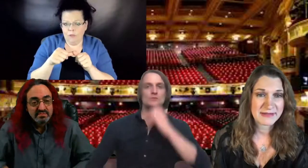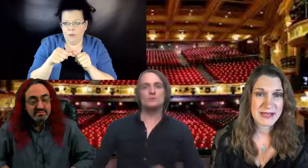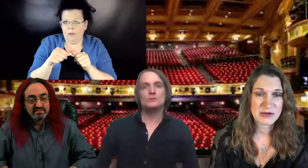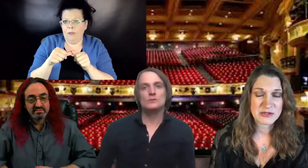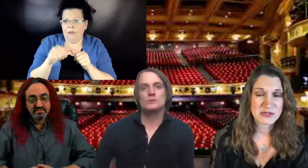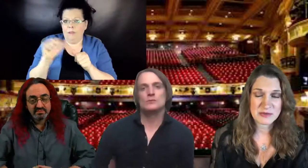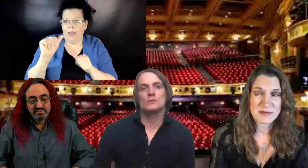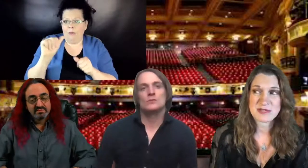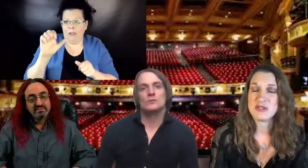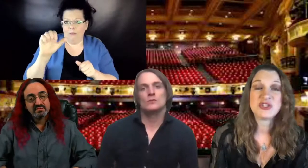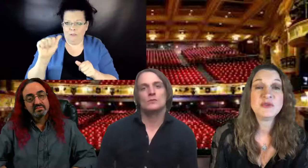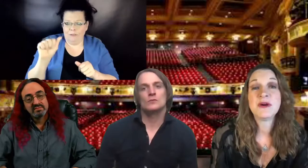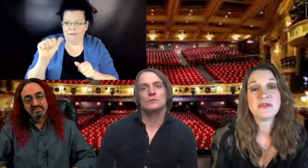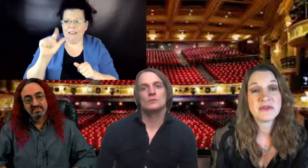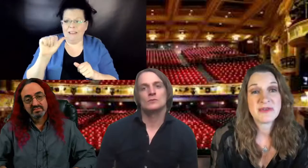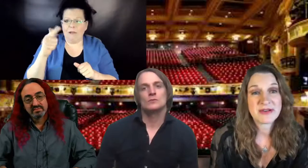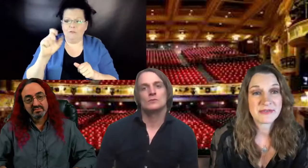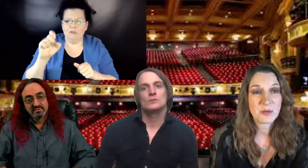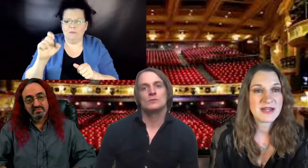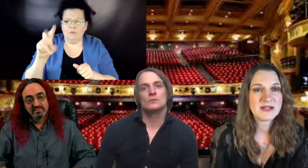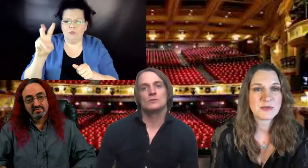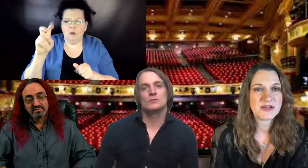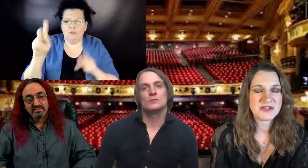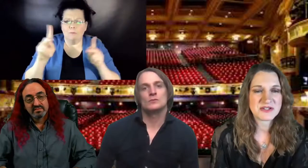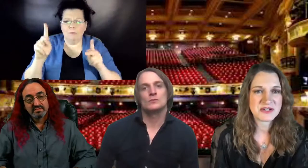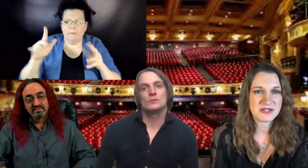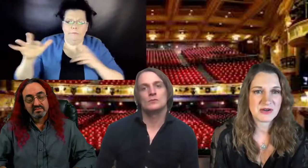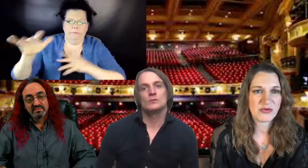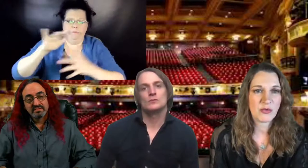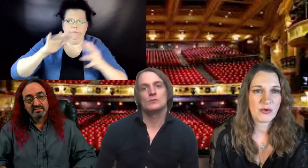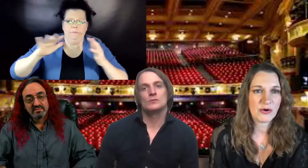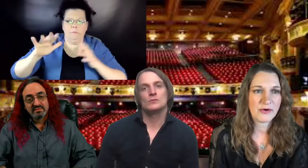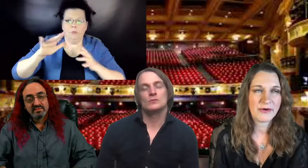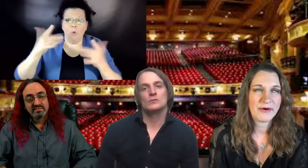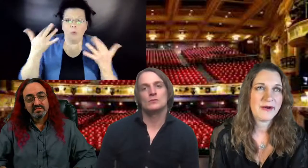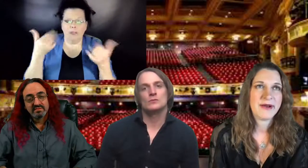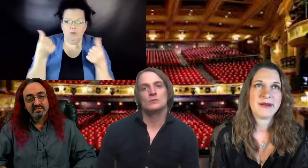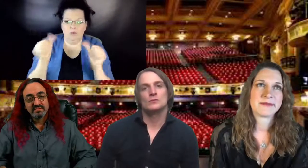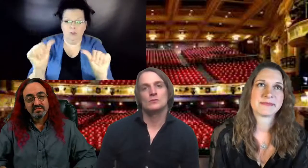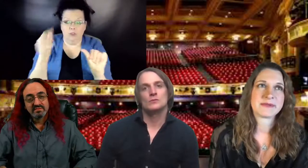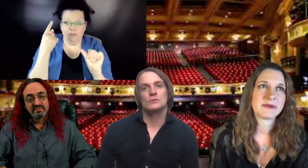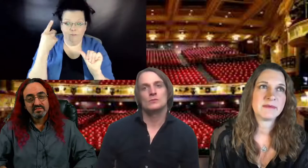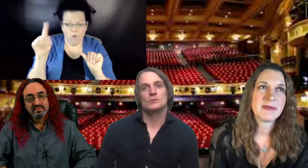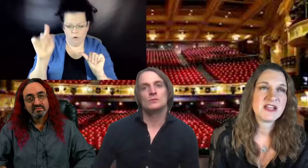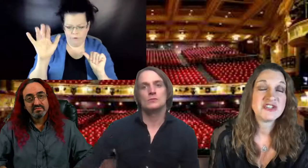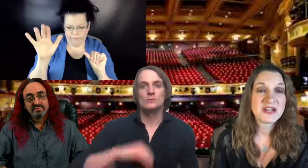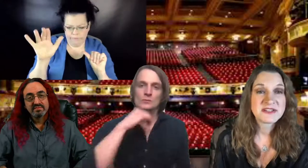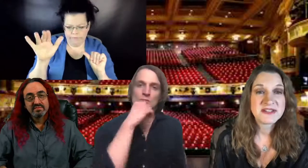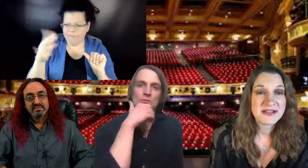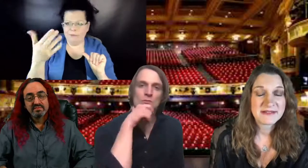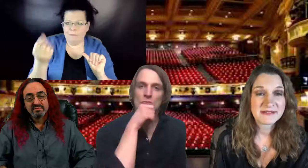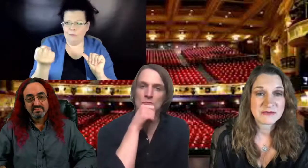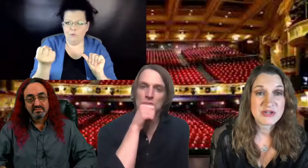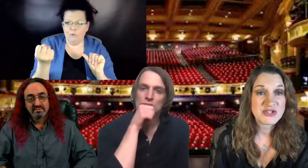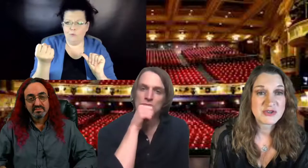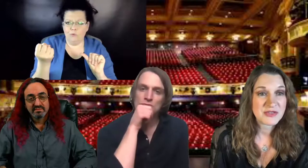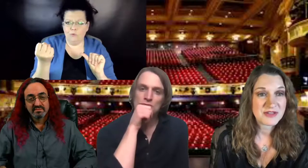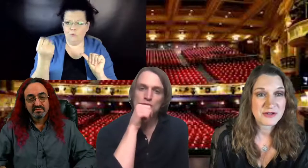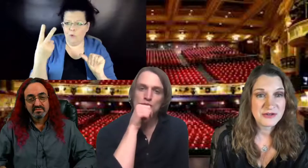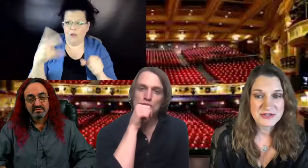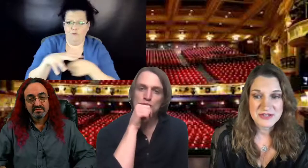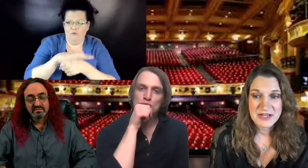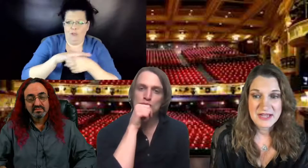Equity Lounge, there must have been 200 of us waiting to audition for maybe a dozen